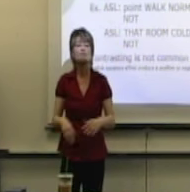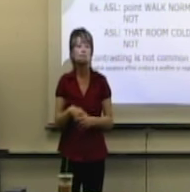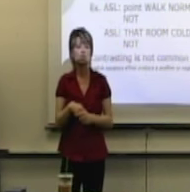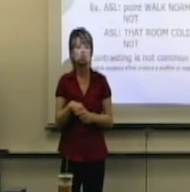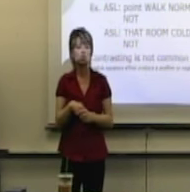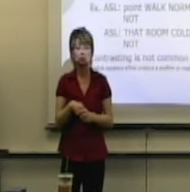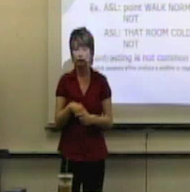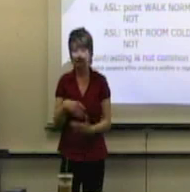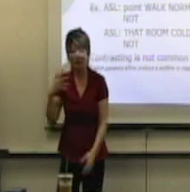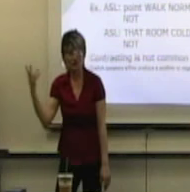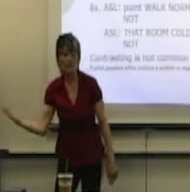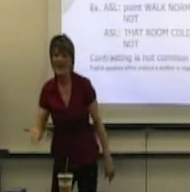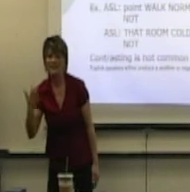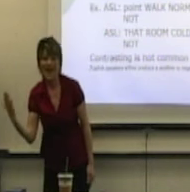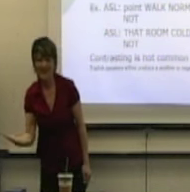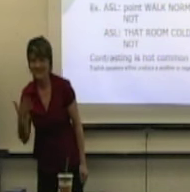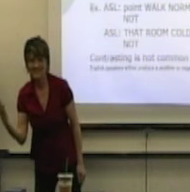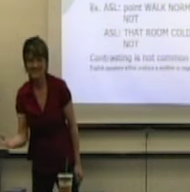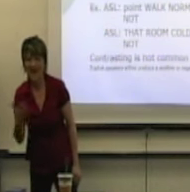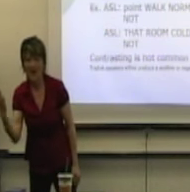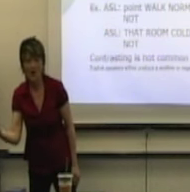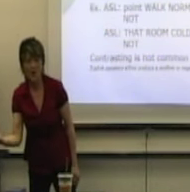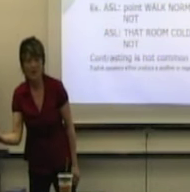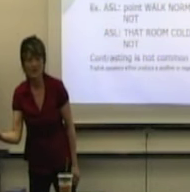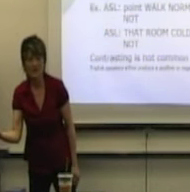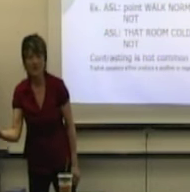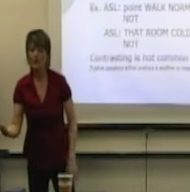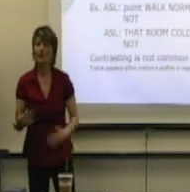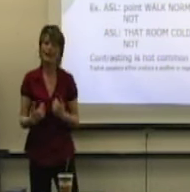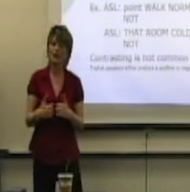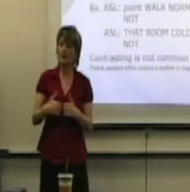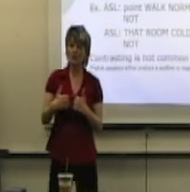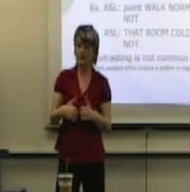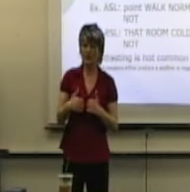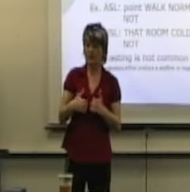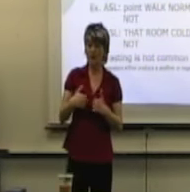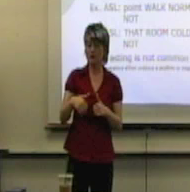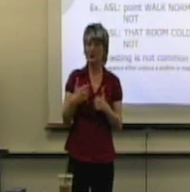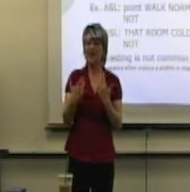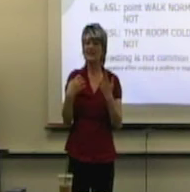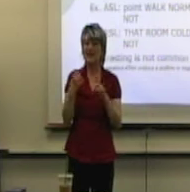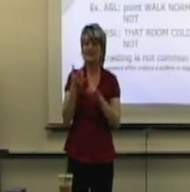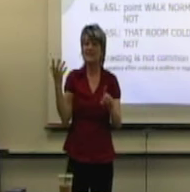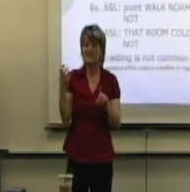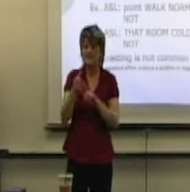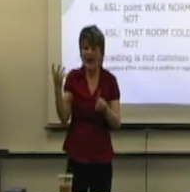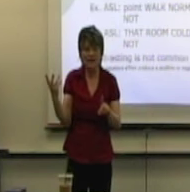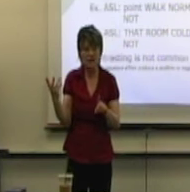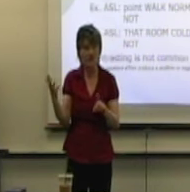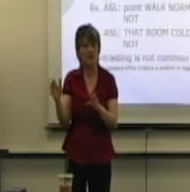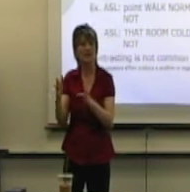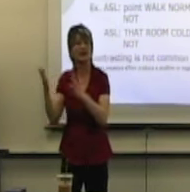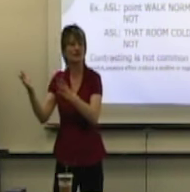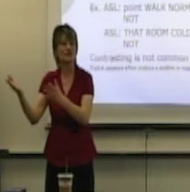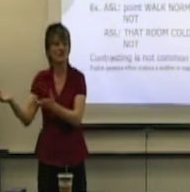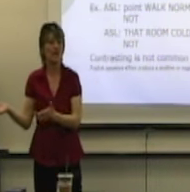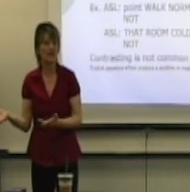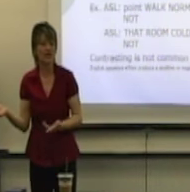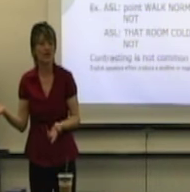stuffy. Do you have to add in it's not cold? No. We usually don't do that type of expansion into spoken English.